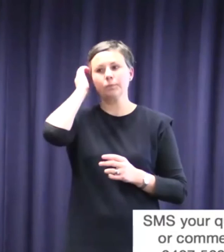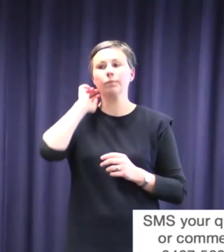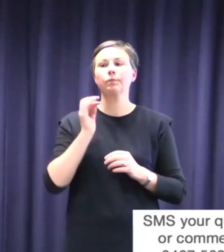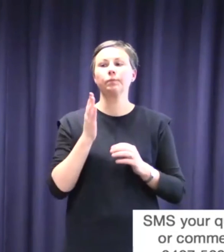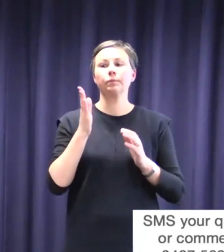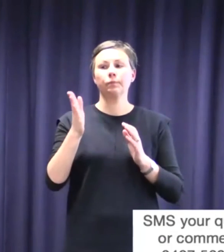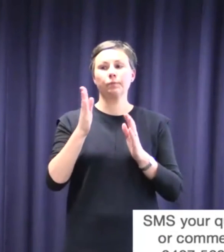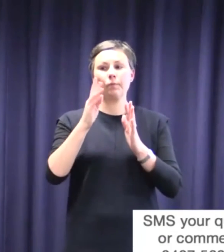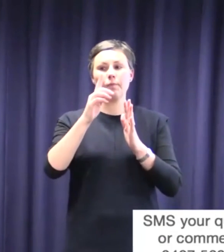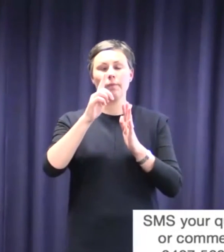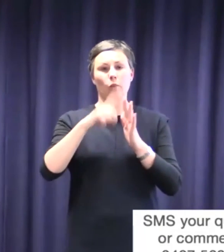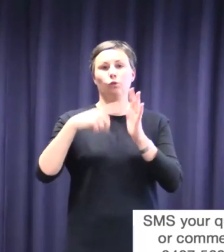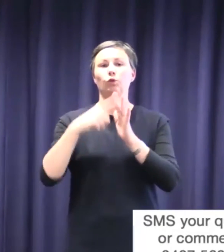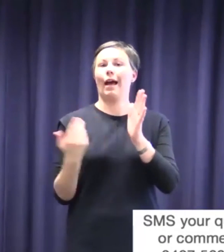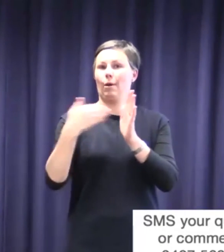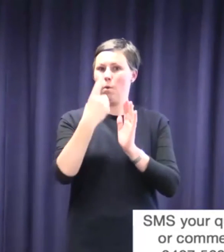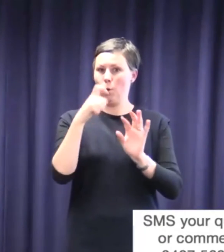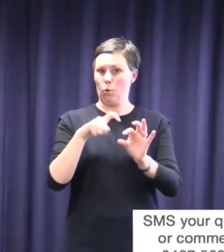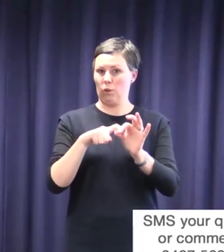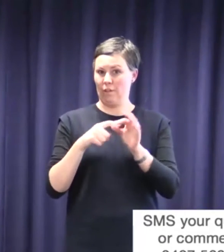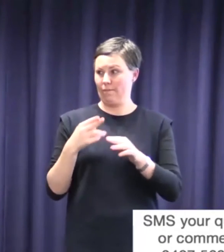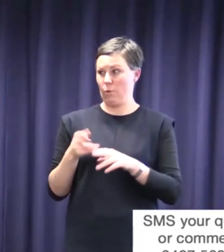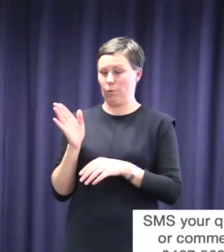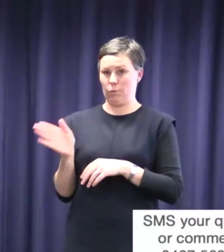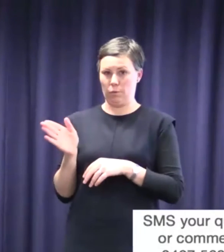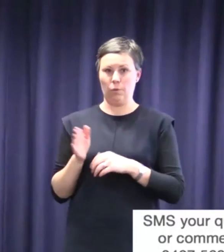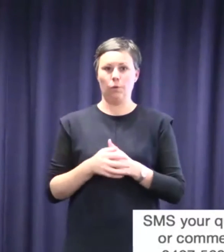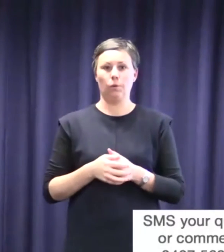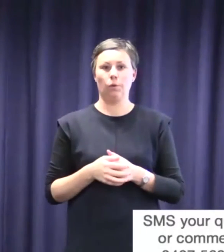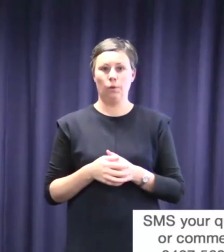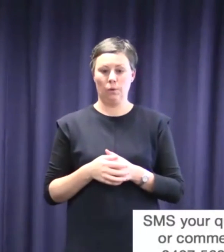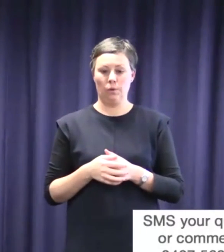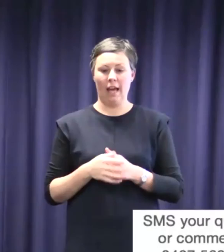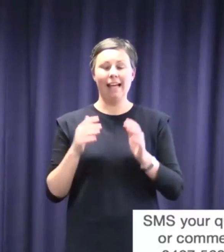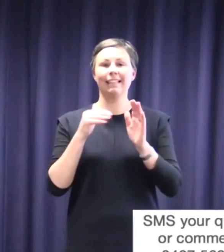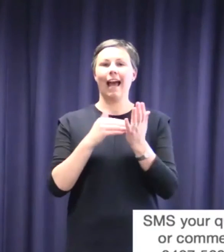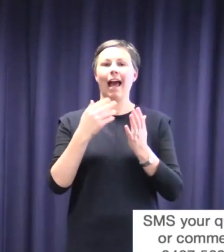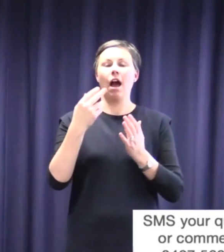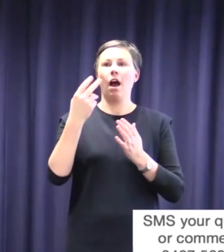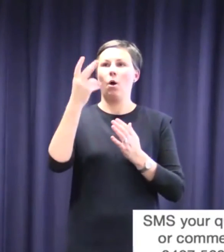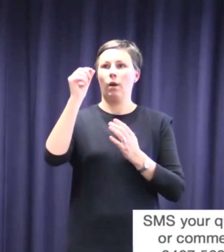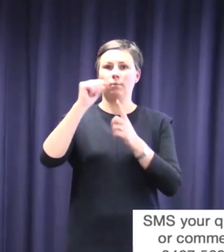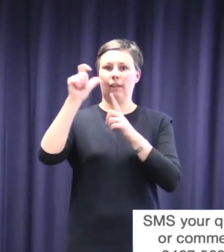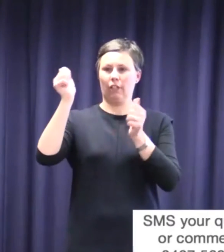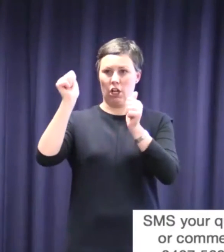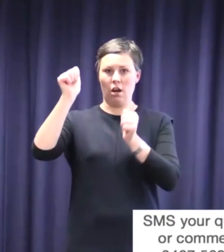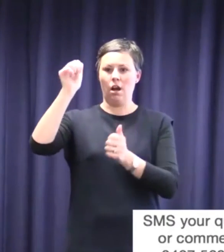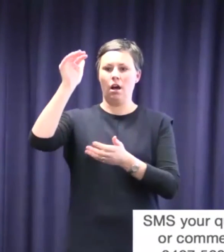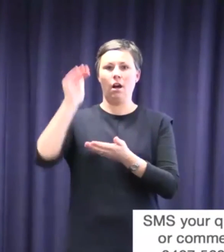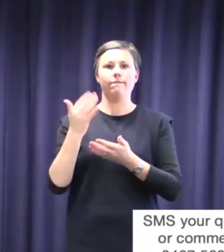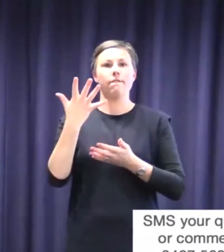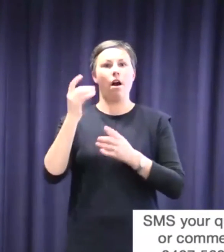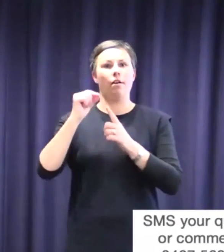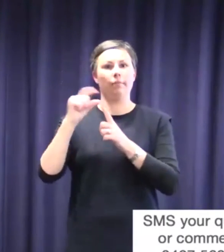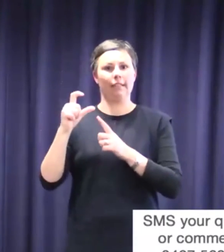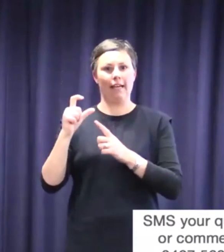While you're there, Michelle, there's another question addressed to you. Now that the funding cut's only 5%, will you reverse